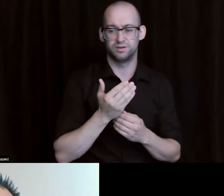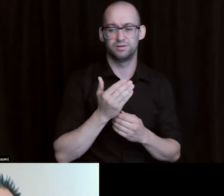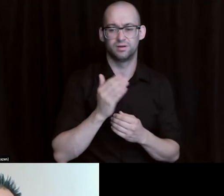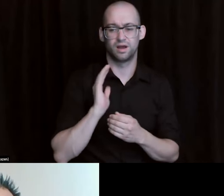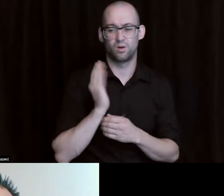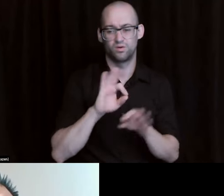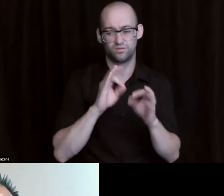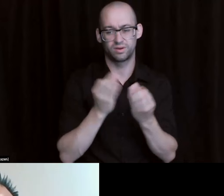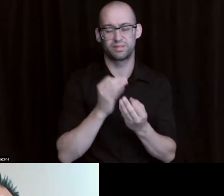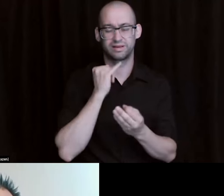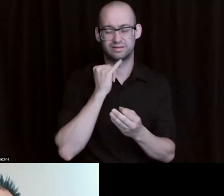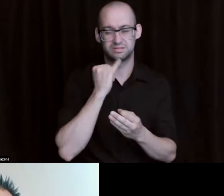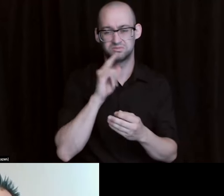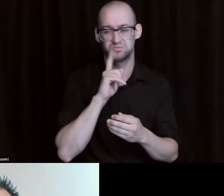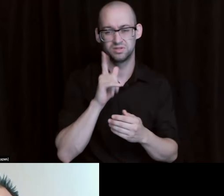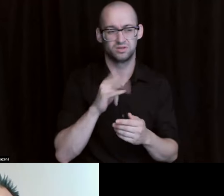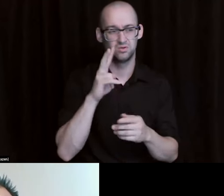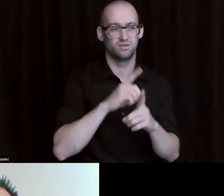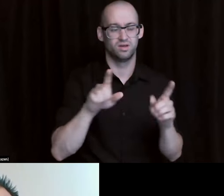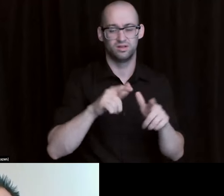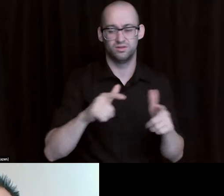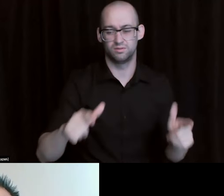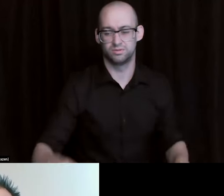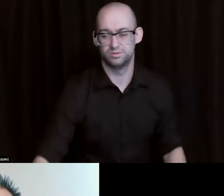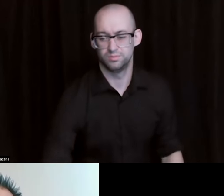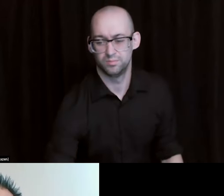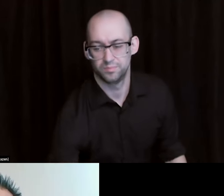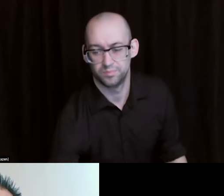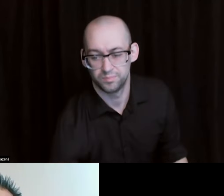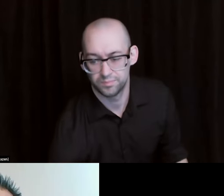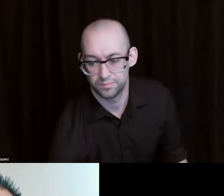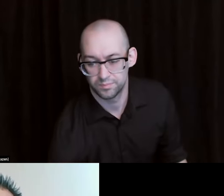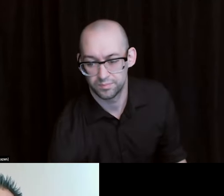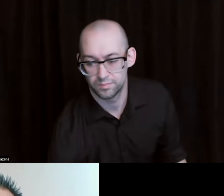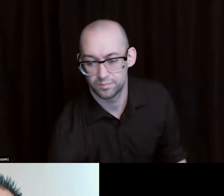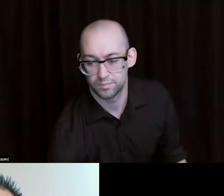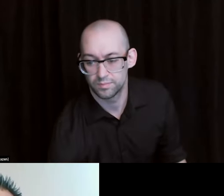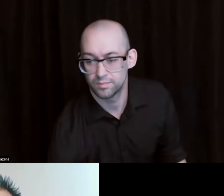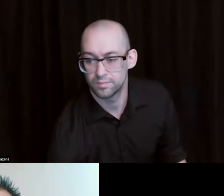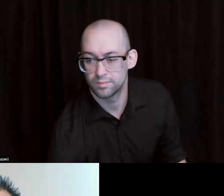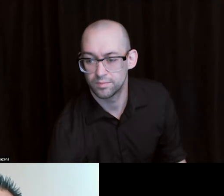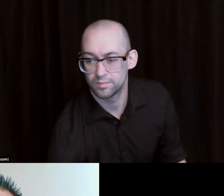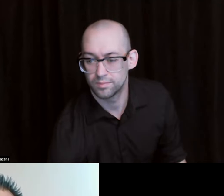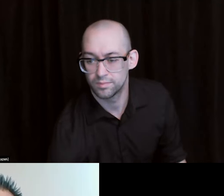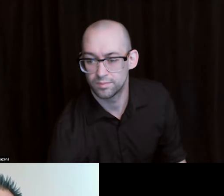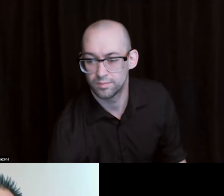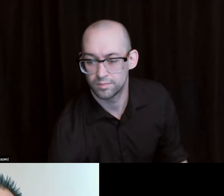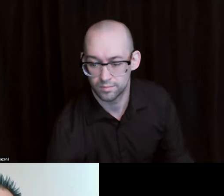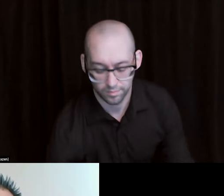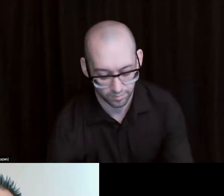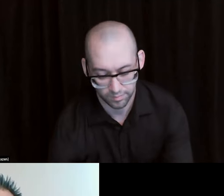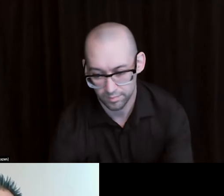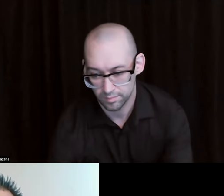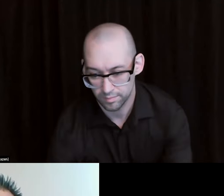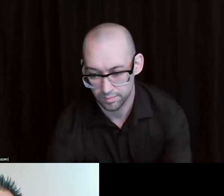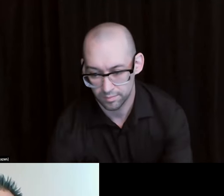that has given us a lot of opportunities to help out. Fantastic work that you are doing at the American GI Forum. Thank you